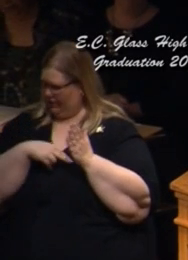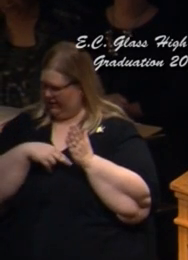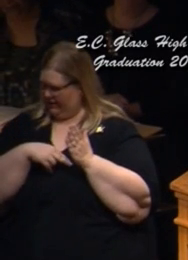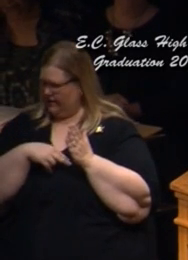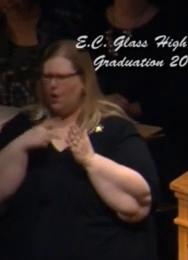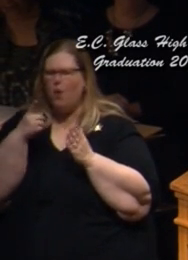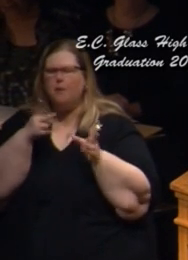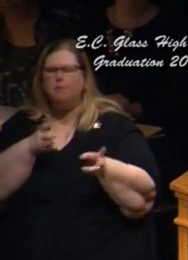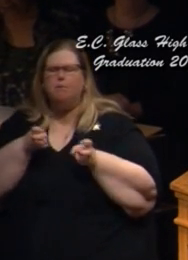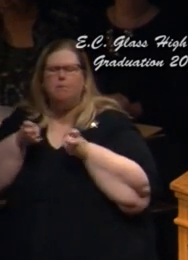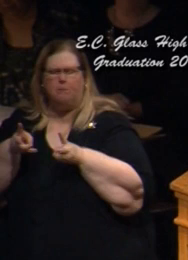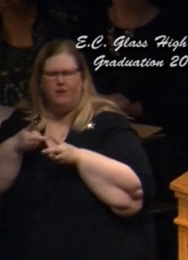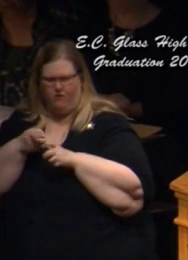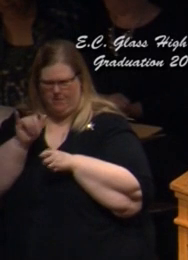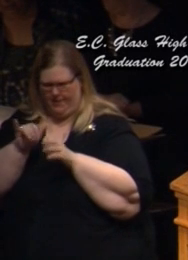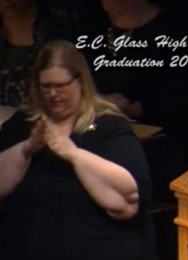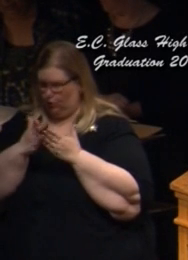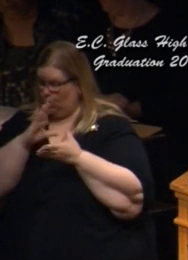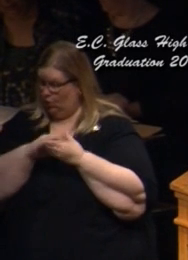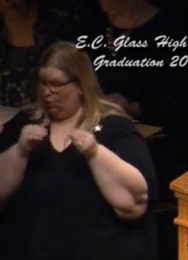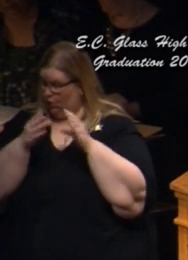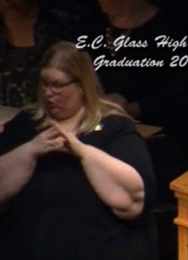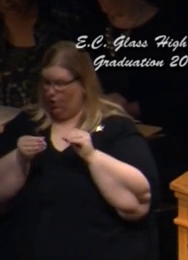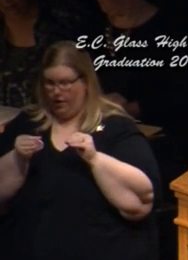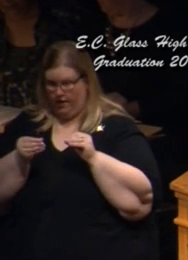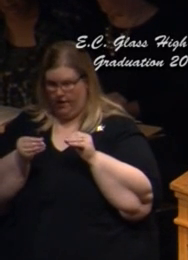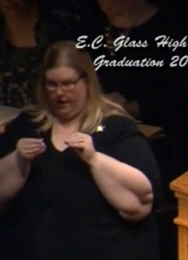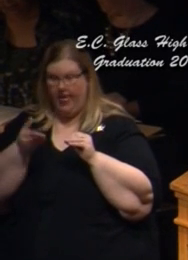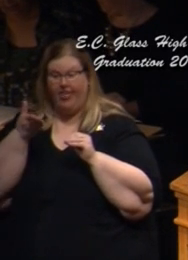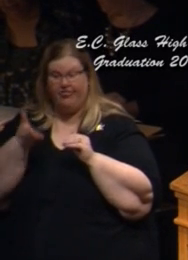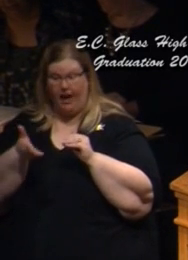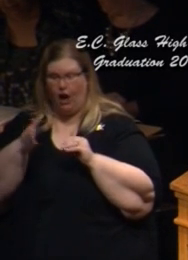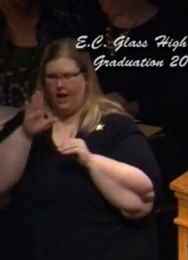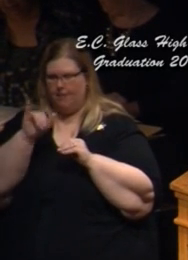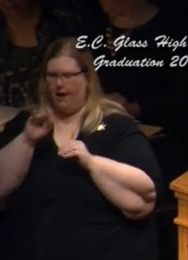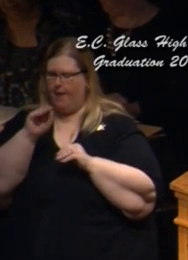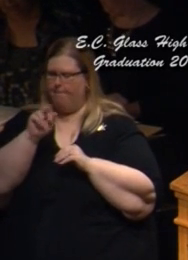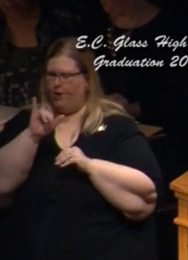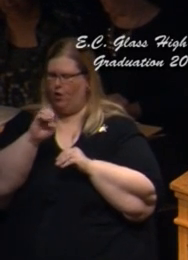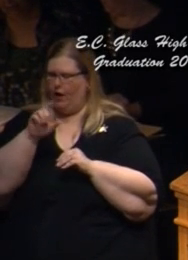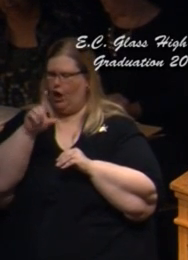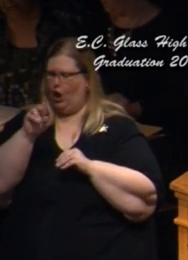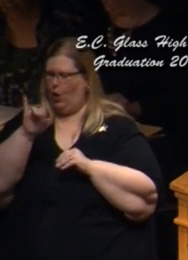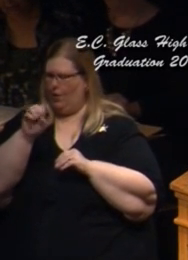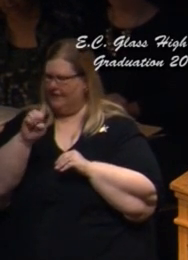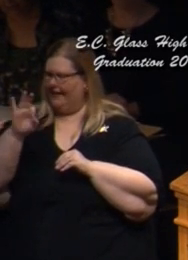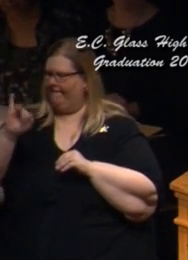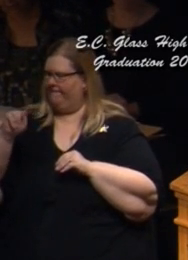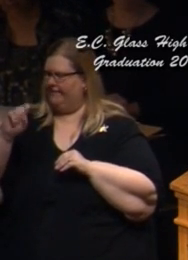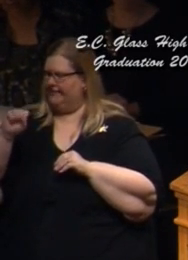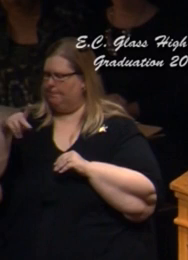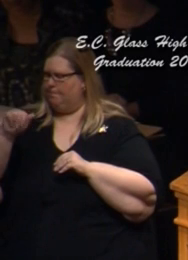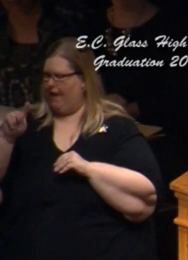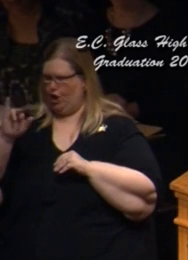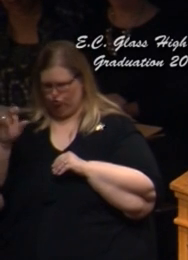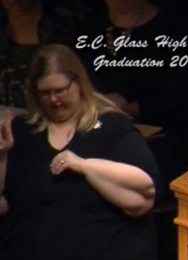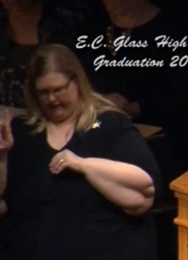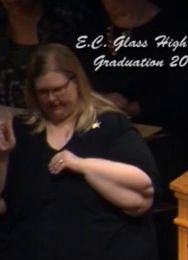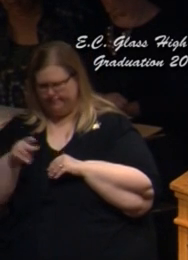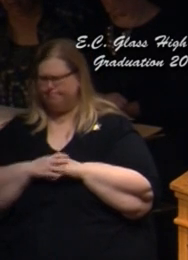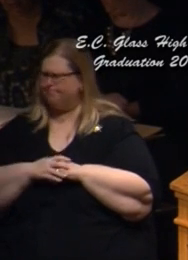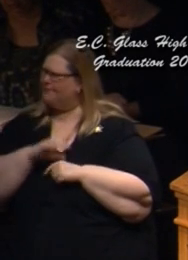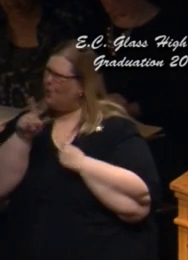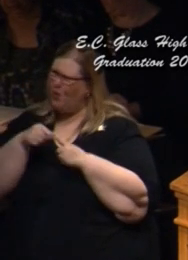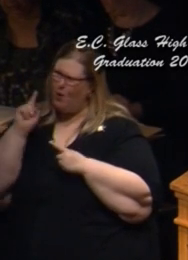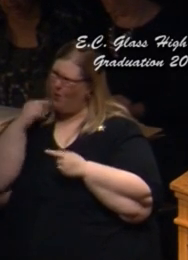an excerpt from the story There by Marie Louise Fitzpatrick to you. When will